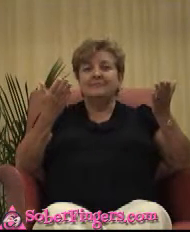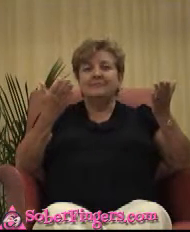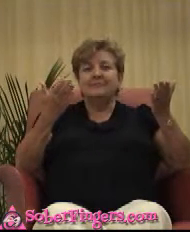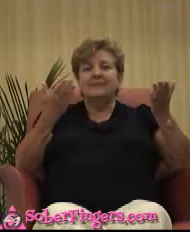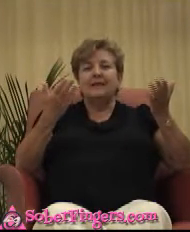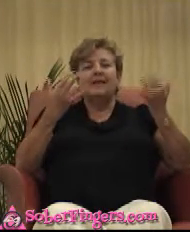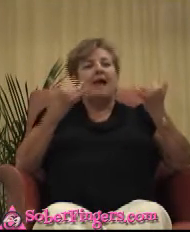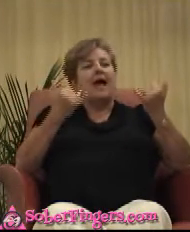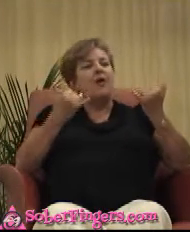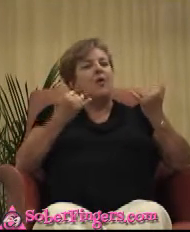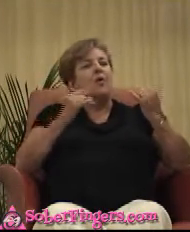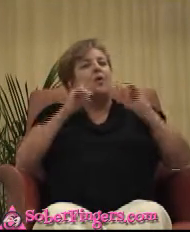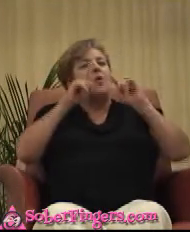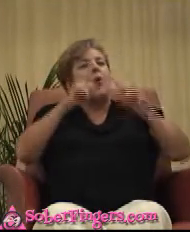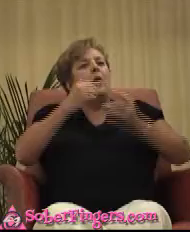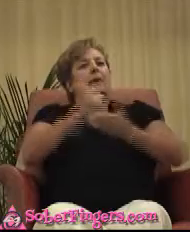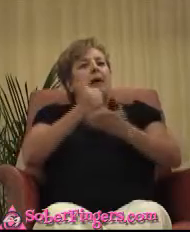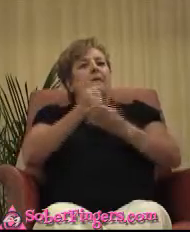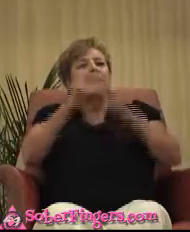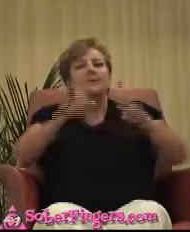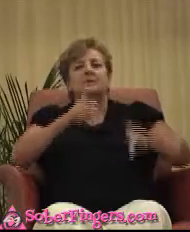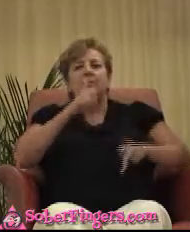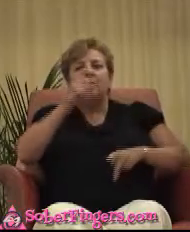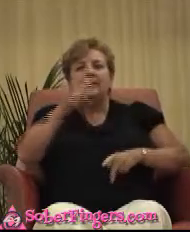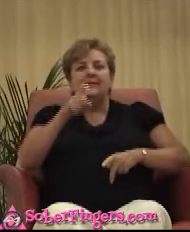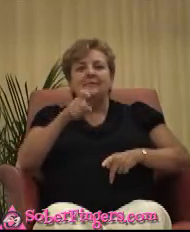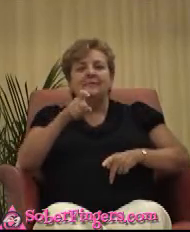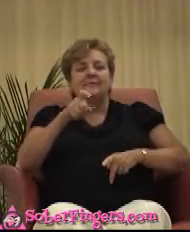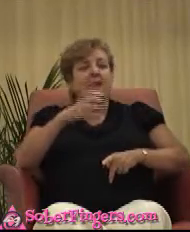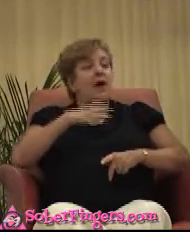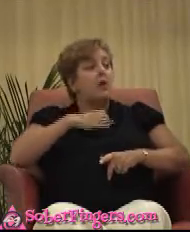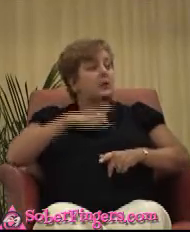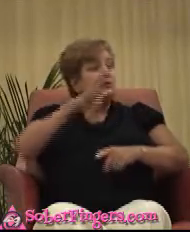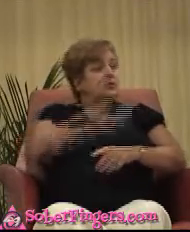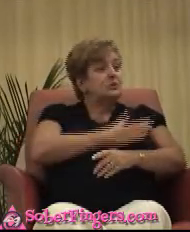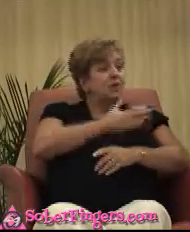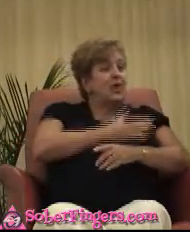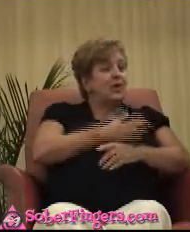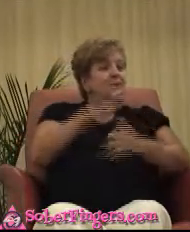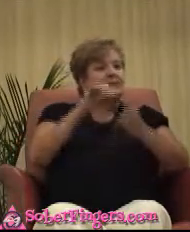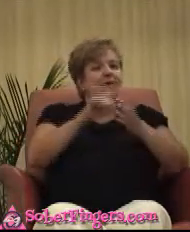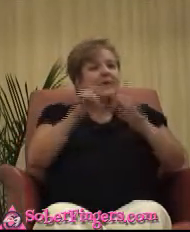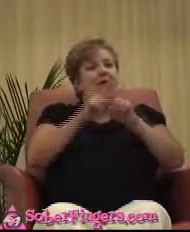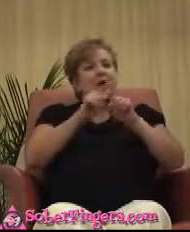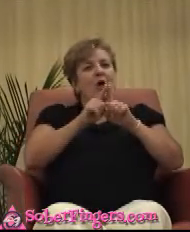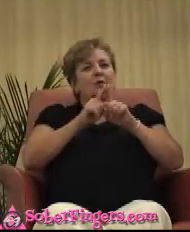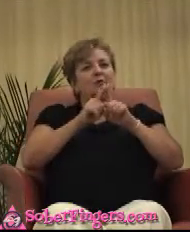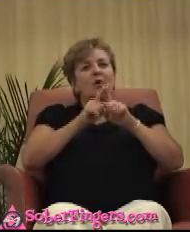one. I wish you songs, but also blessed silence, and God's